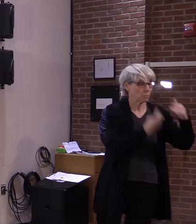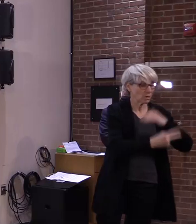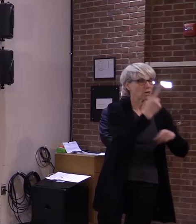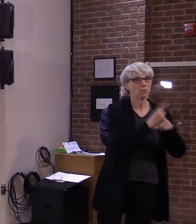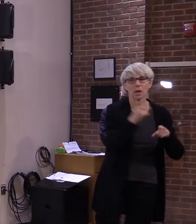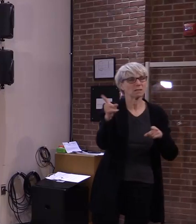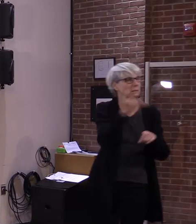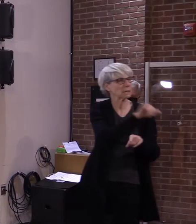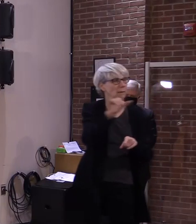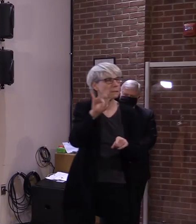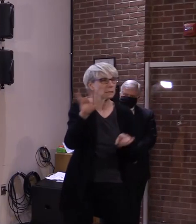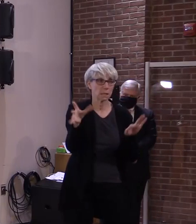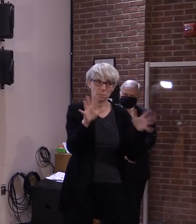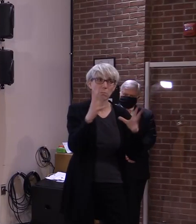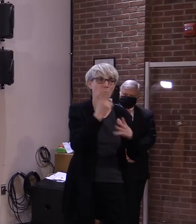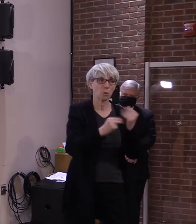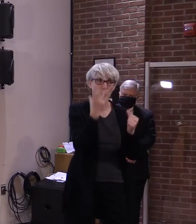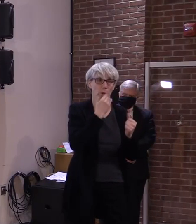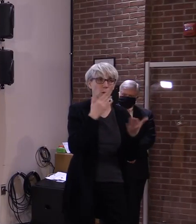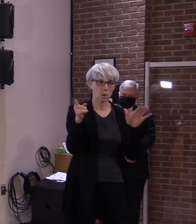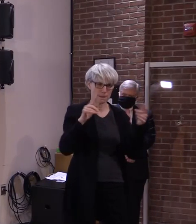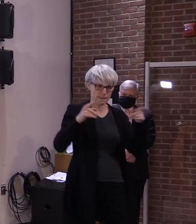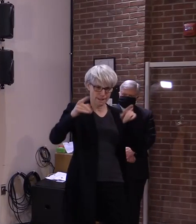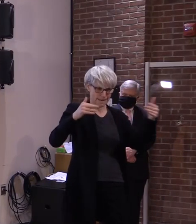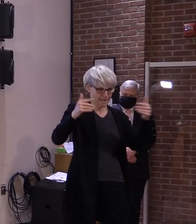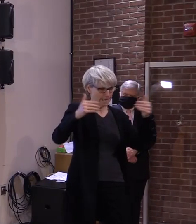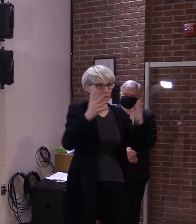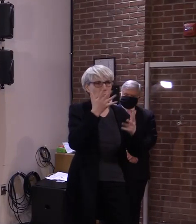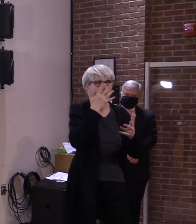them, but that ensemble model is specific